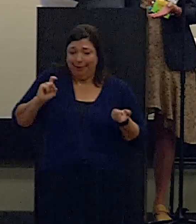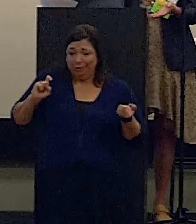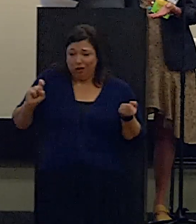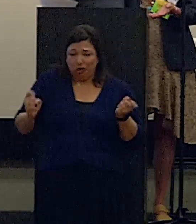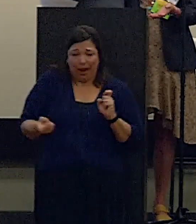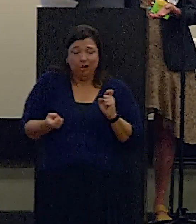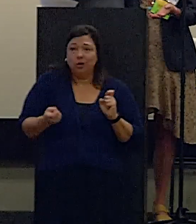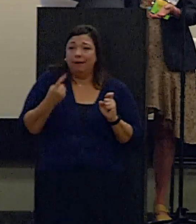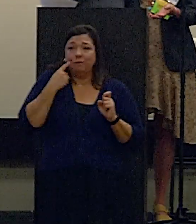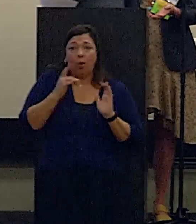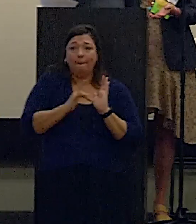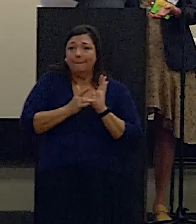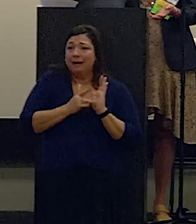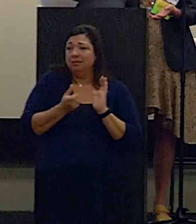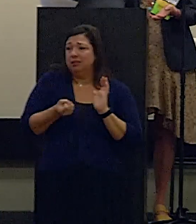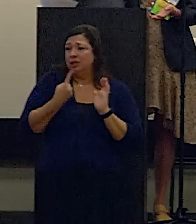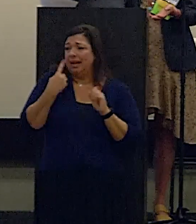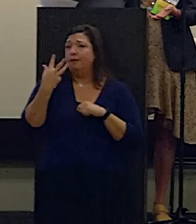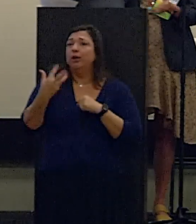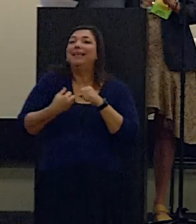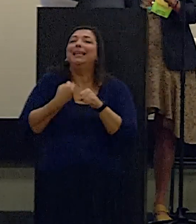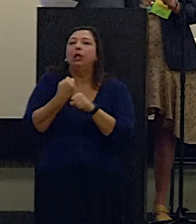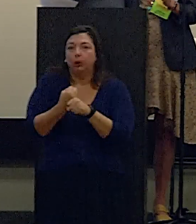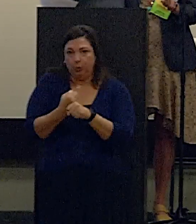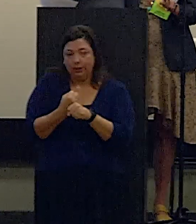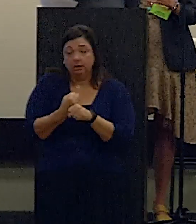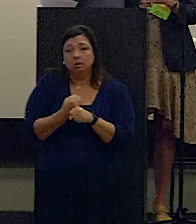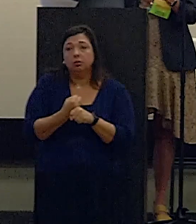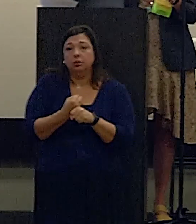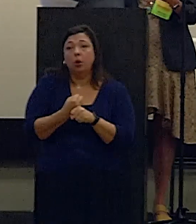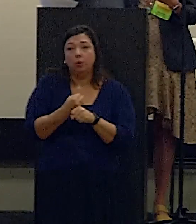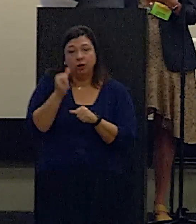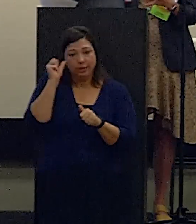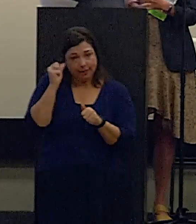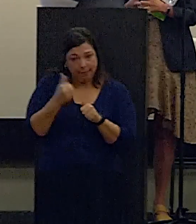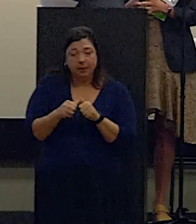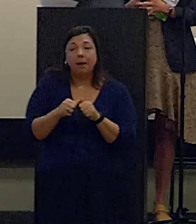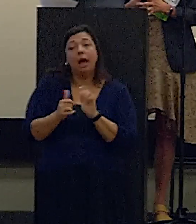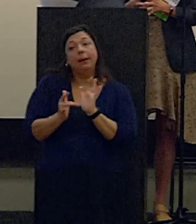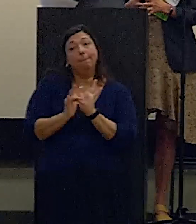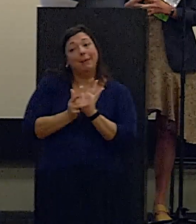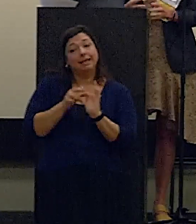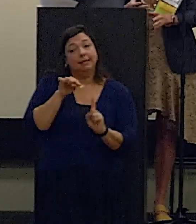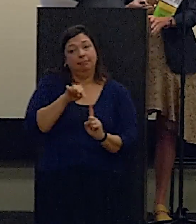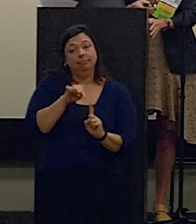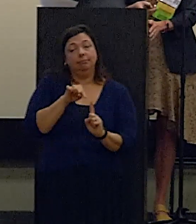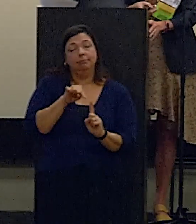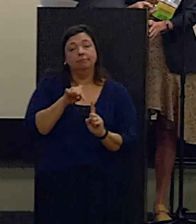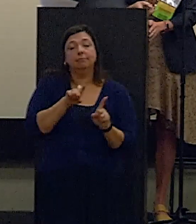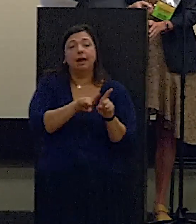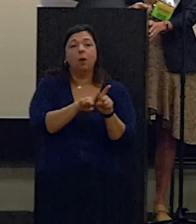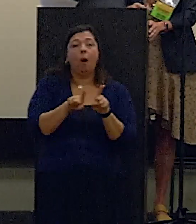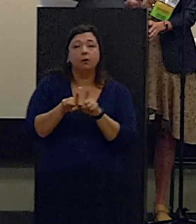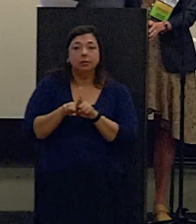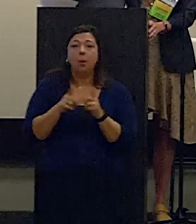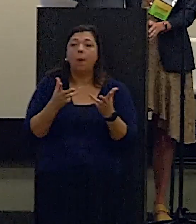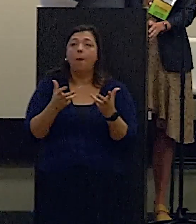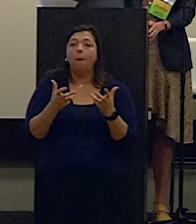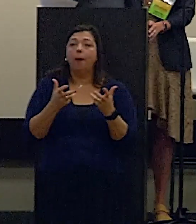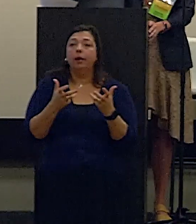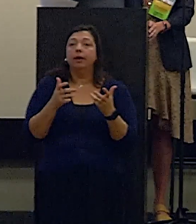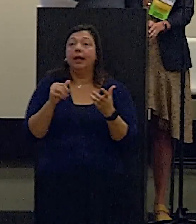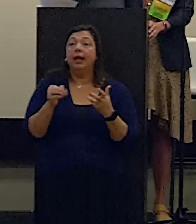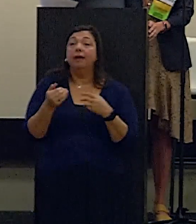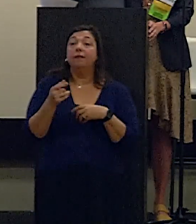even to a medication you've had for years. So keep in mind, it's the medication. And then I also want you to, if